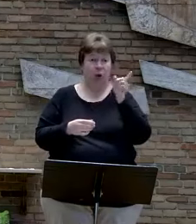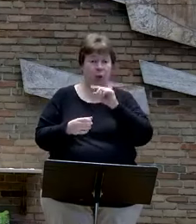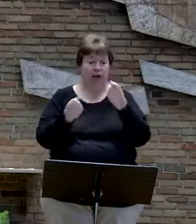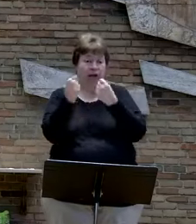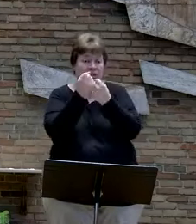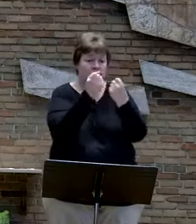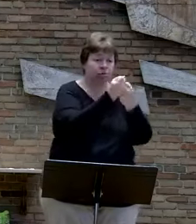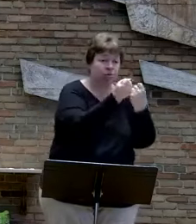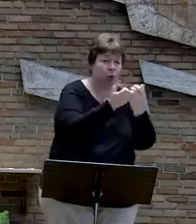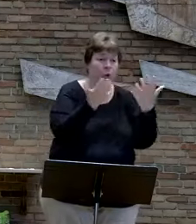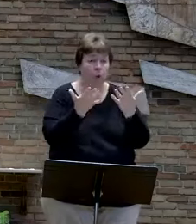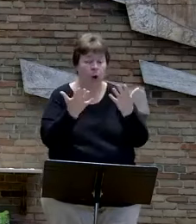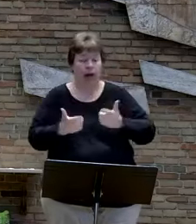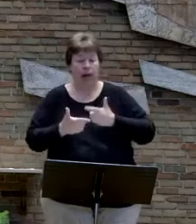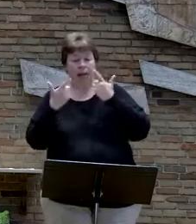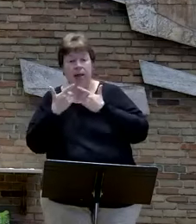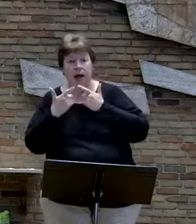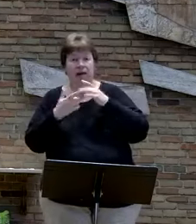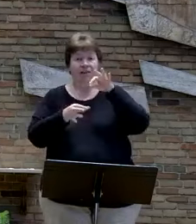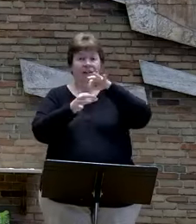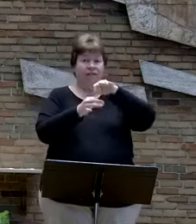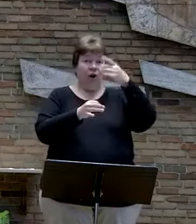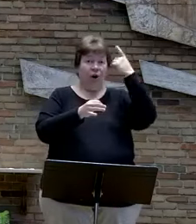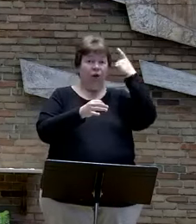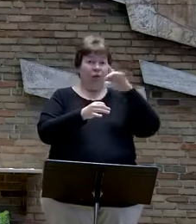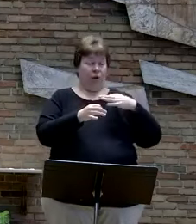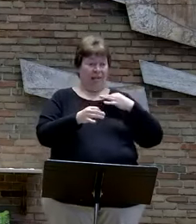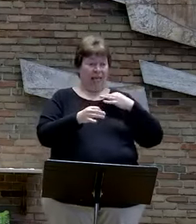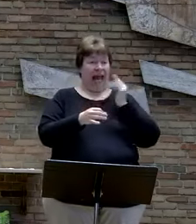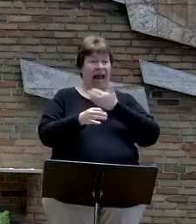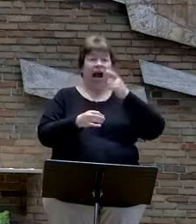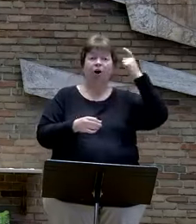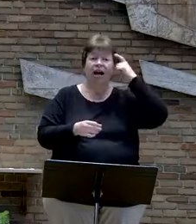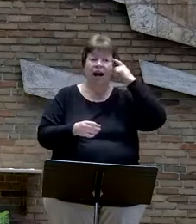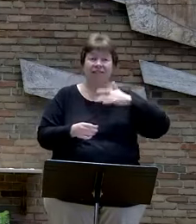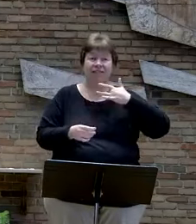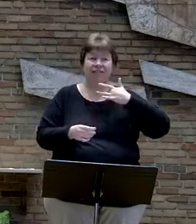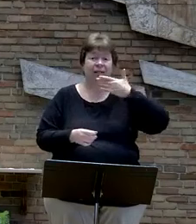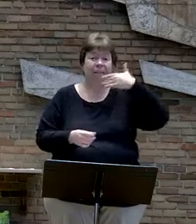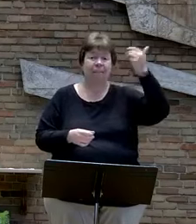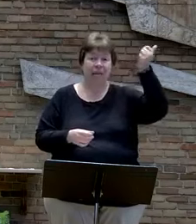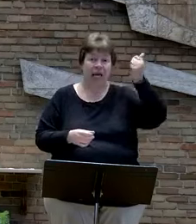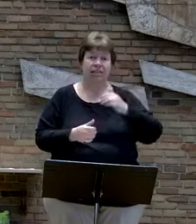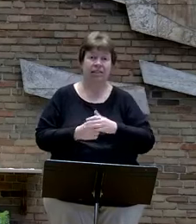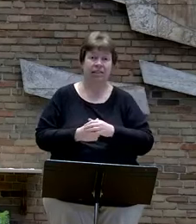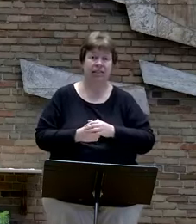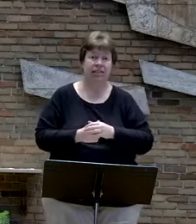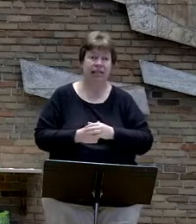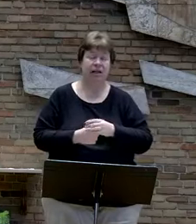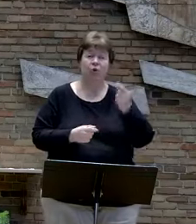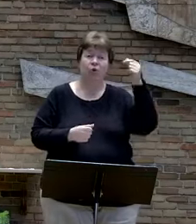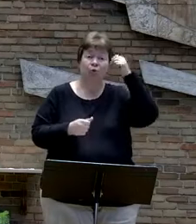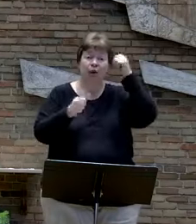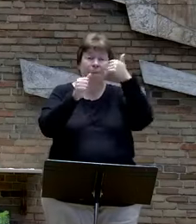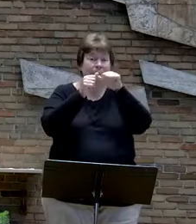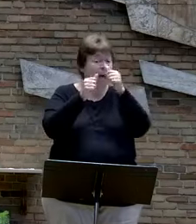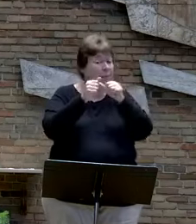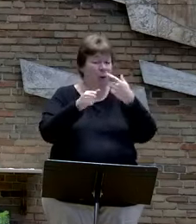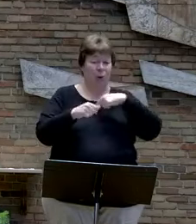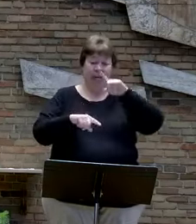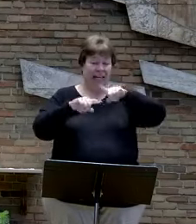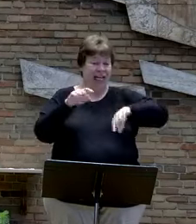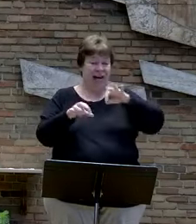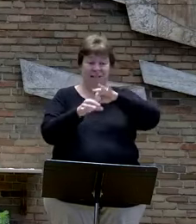those issues of life, and vote for the candidate that our conscience feels is the best, keeping in mind that we cannot vote